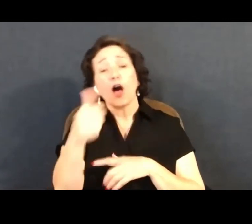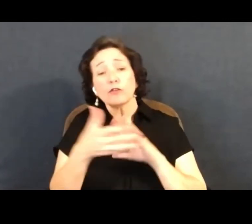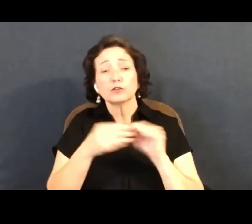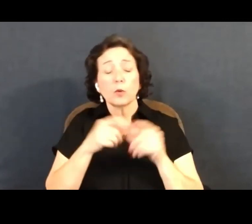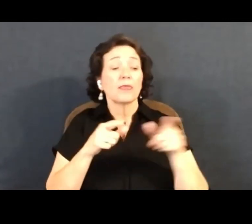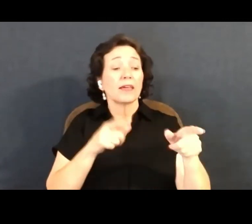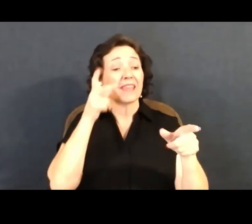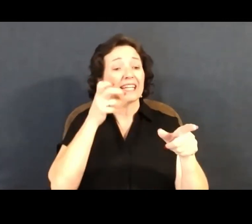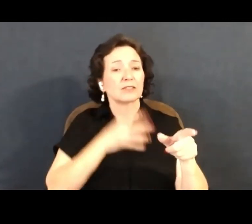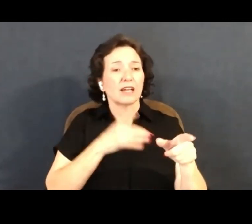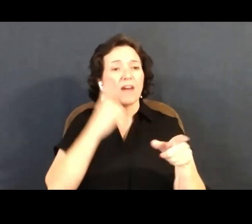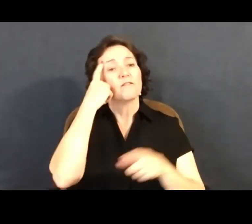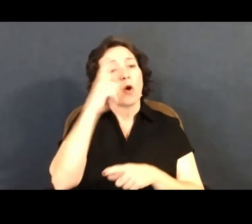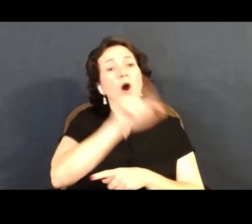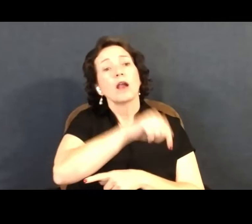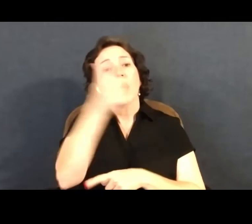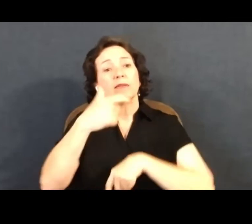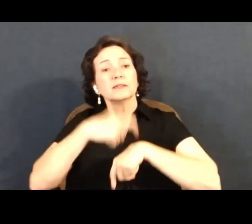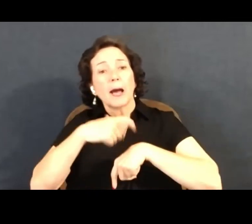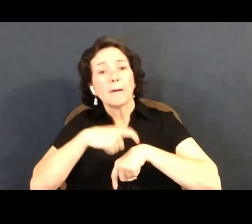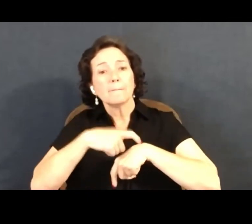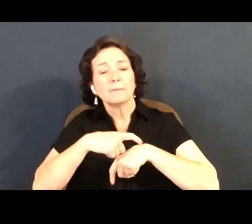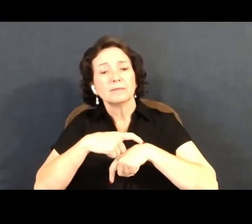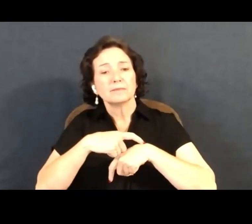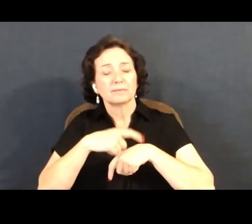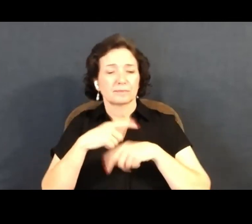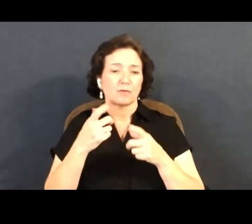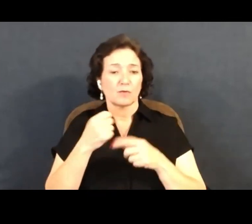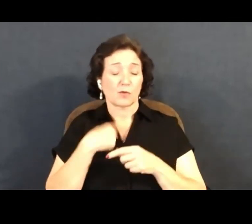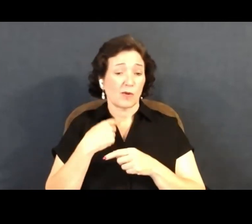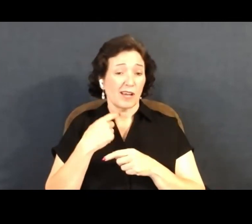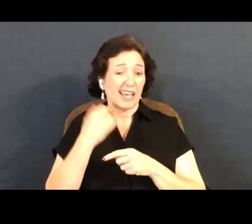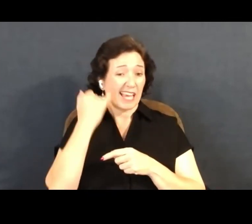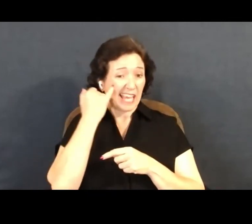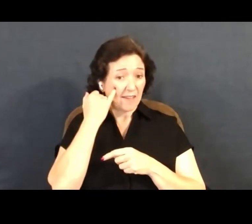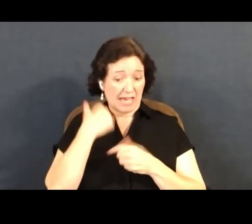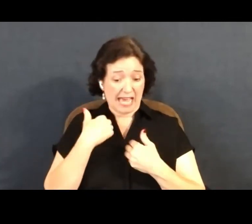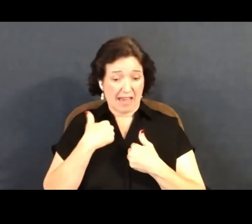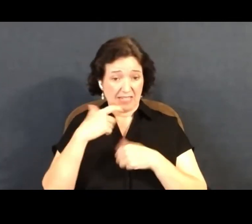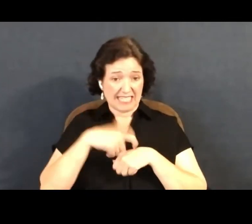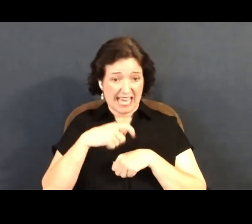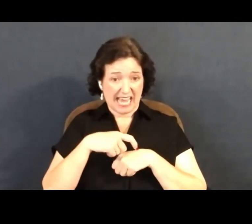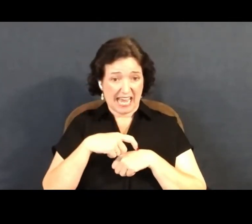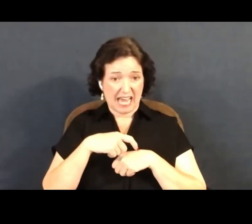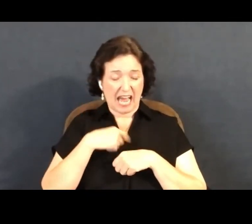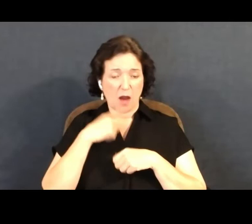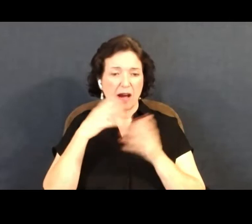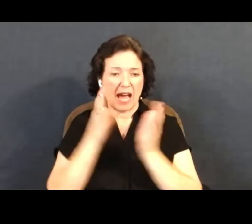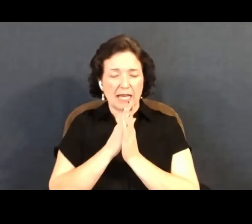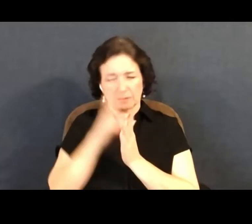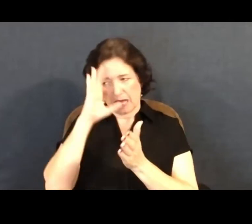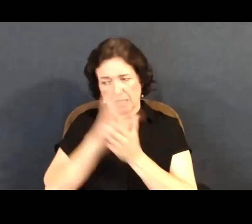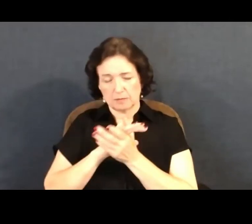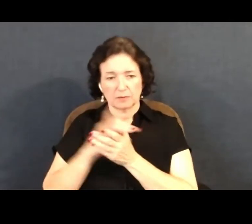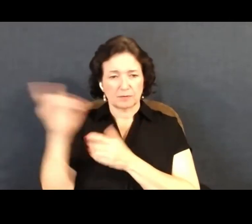say, for another time. And if I think I have time to tell that story, I'll get my husband to